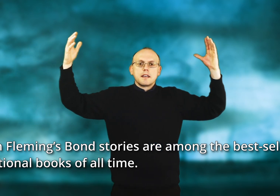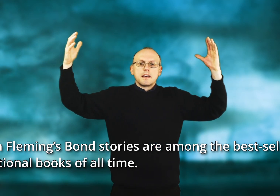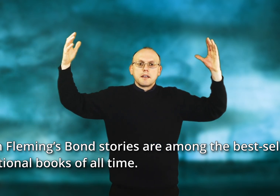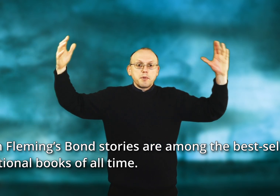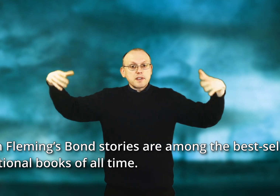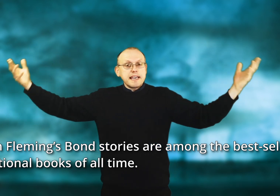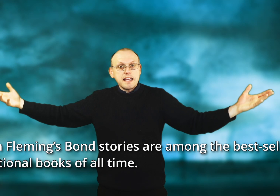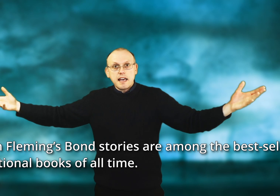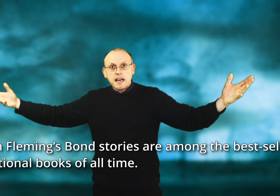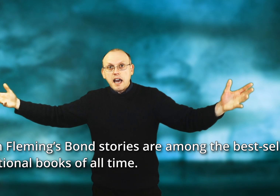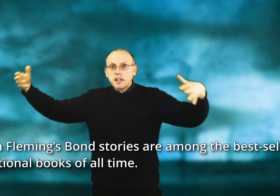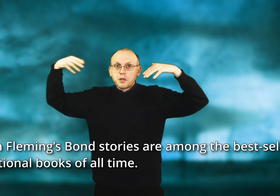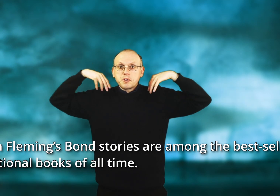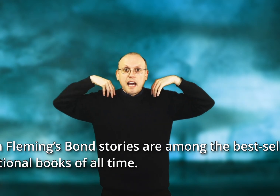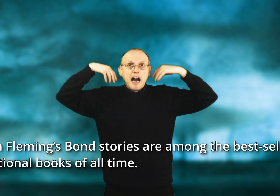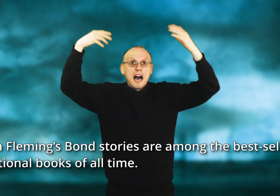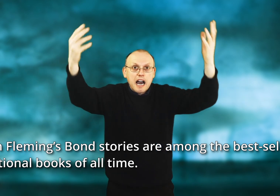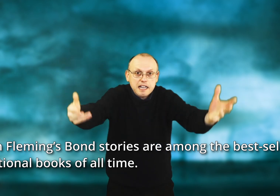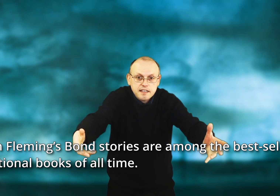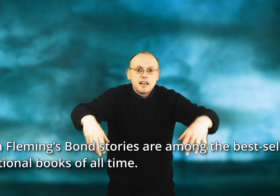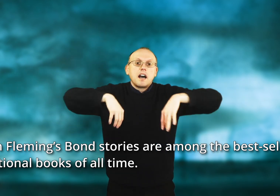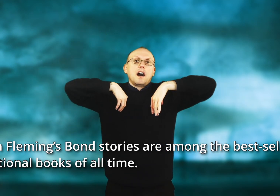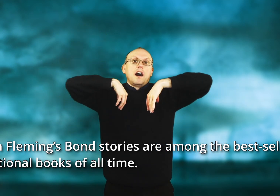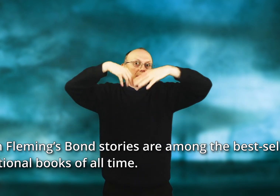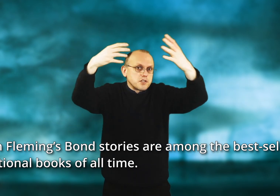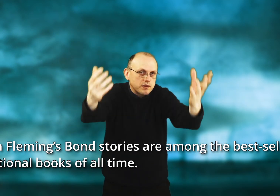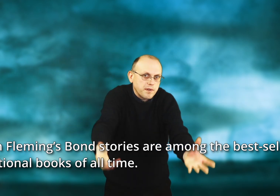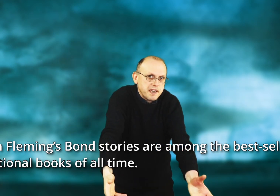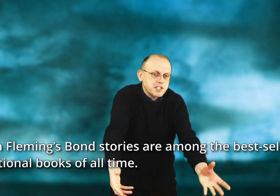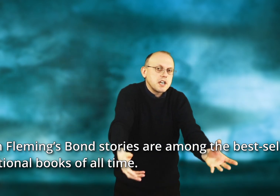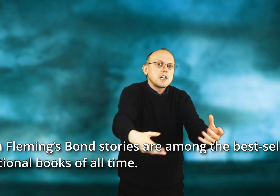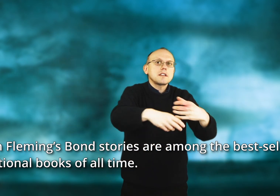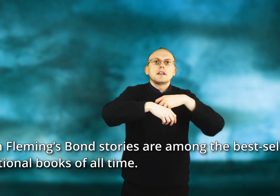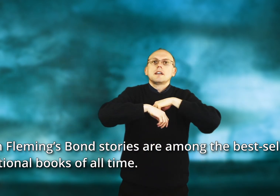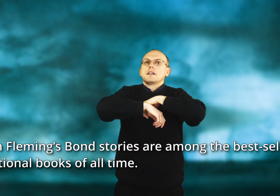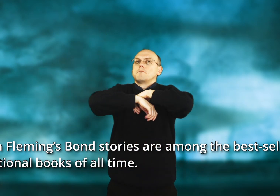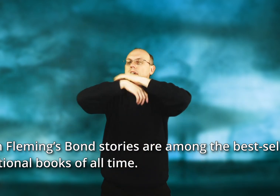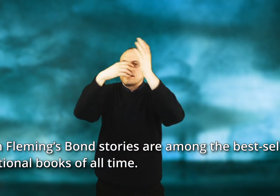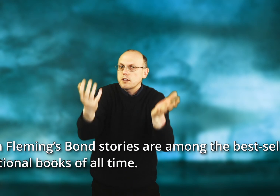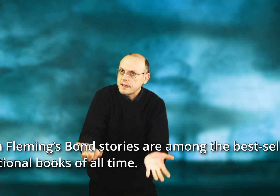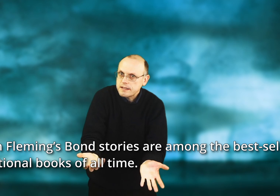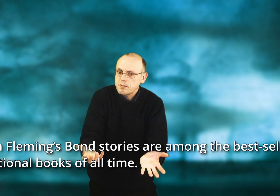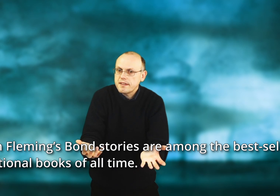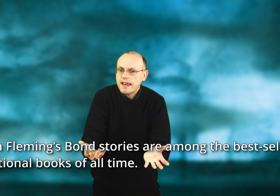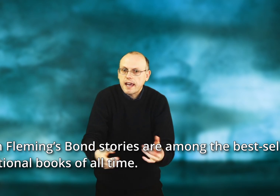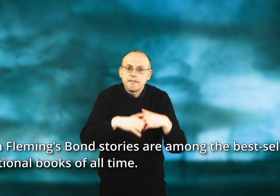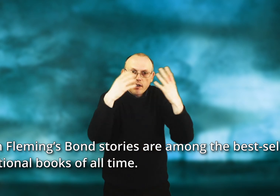But again, I could add additional information that doesn't really need to be there. For